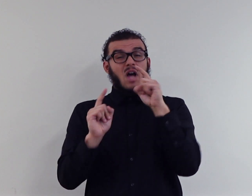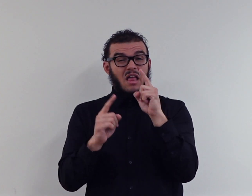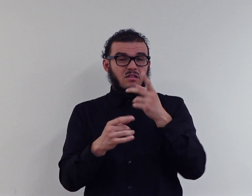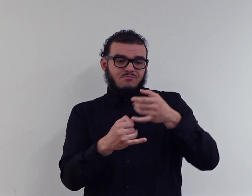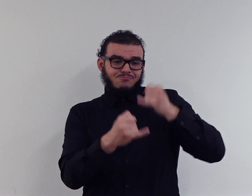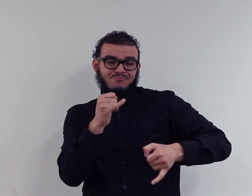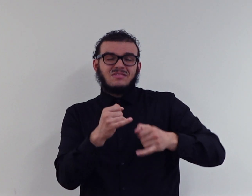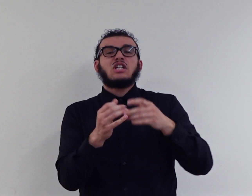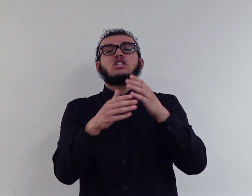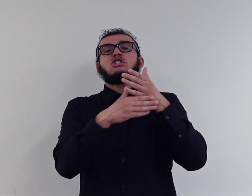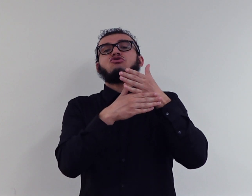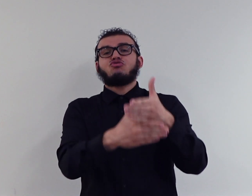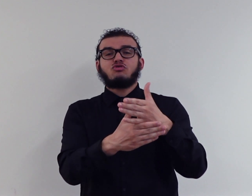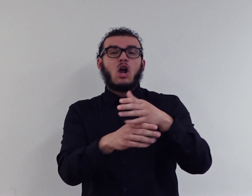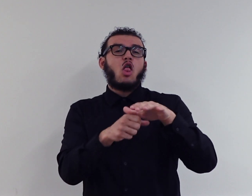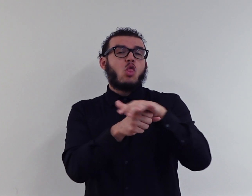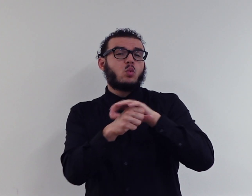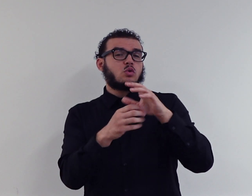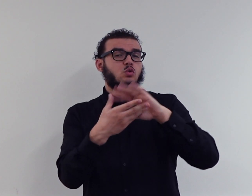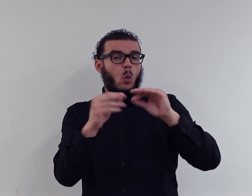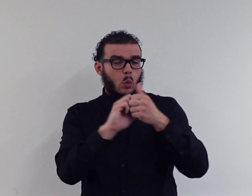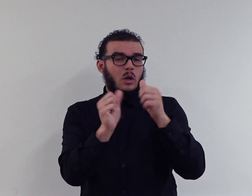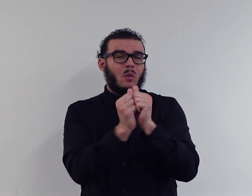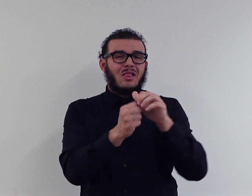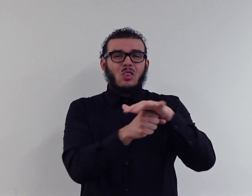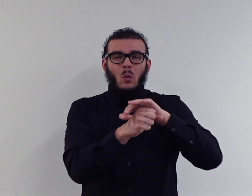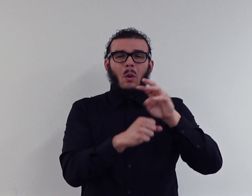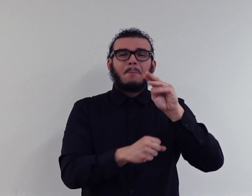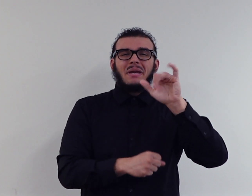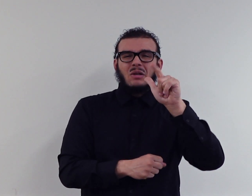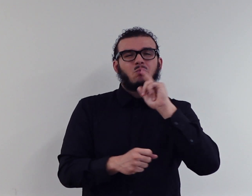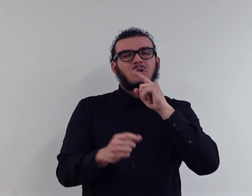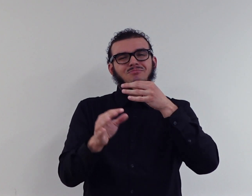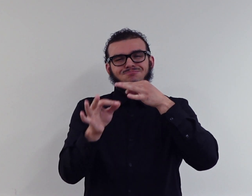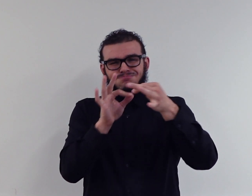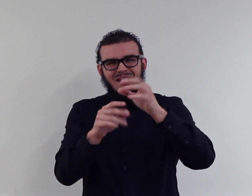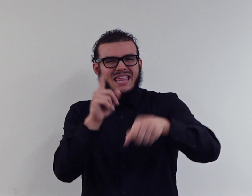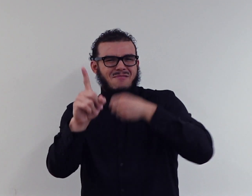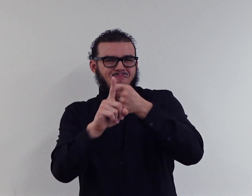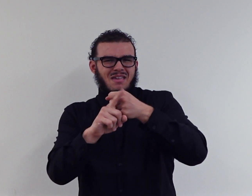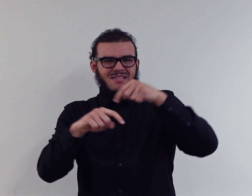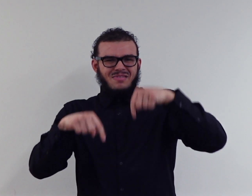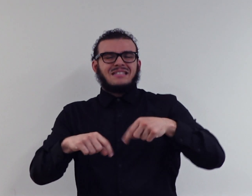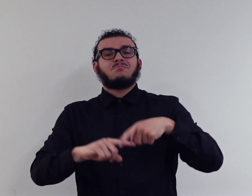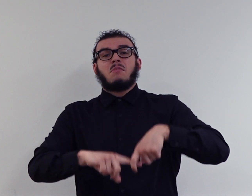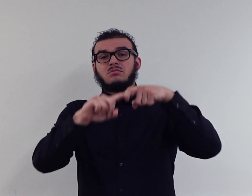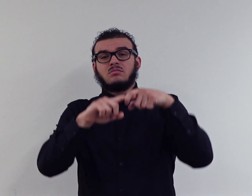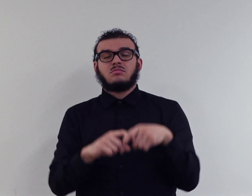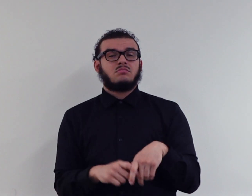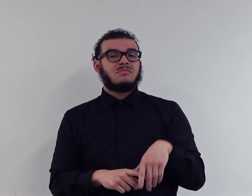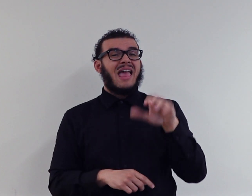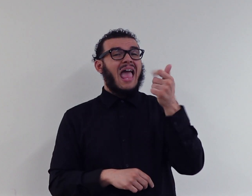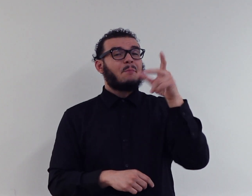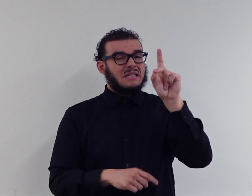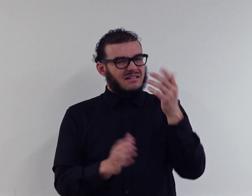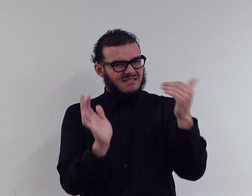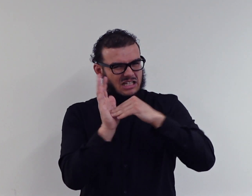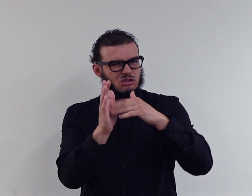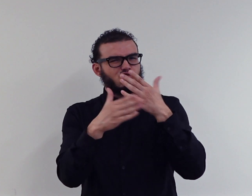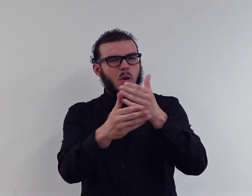with local media that show the impacts of this pause. AAPD will share more information as soon as